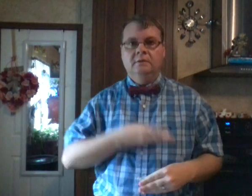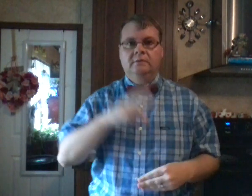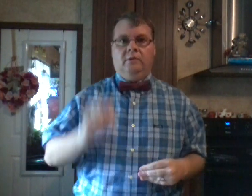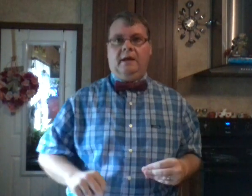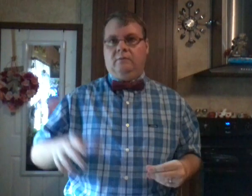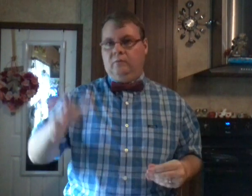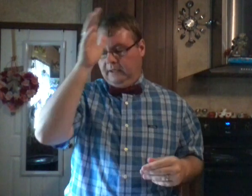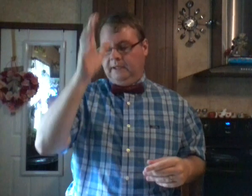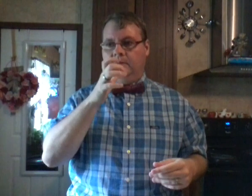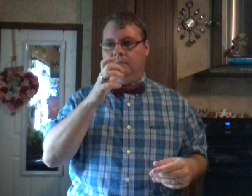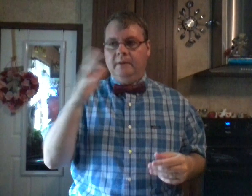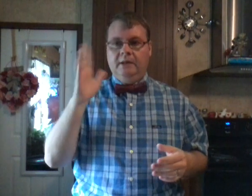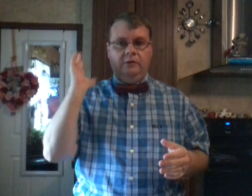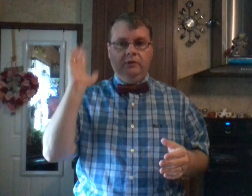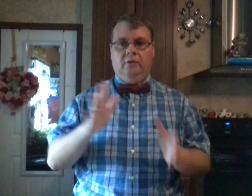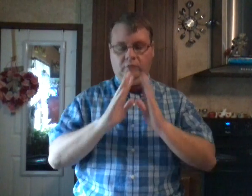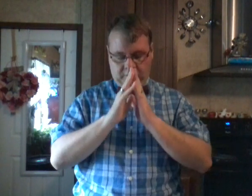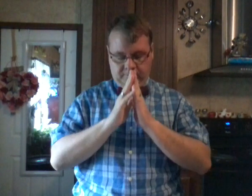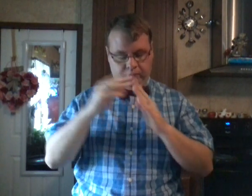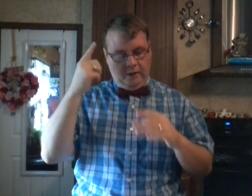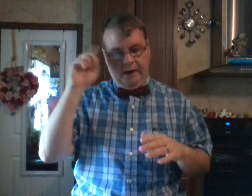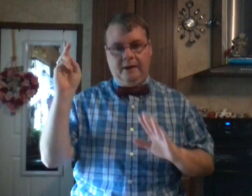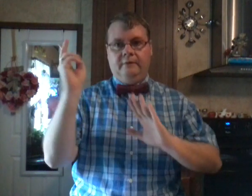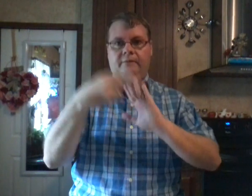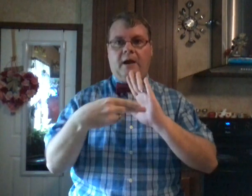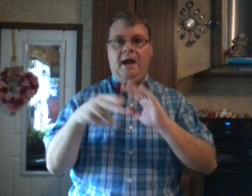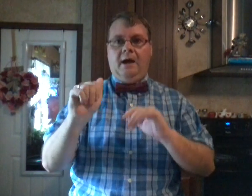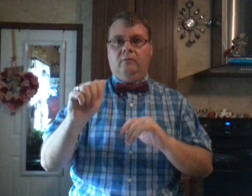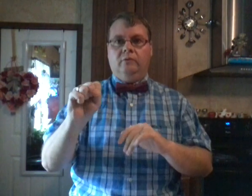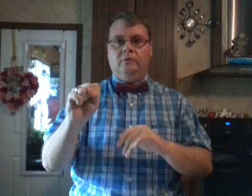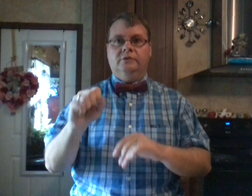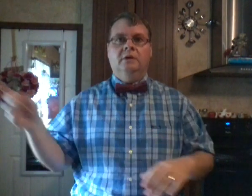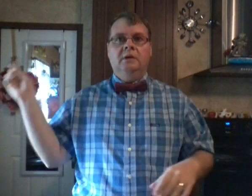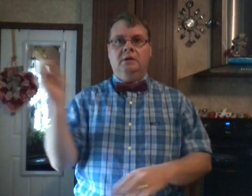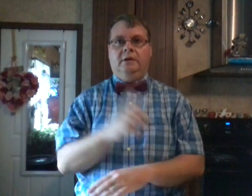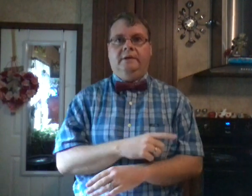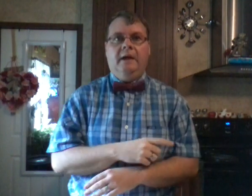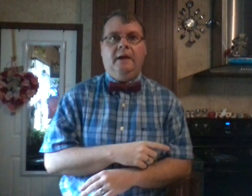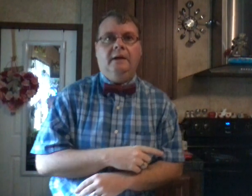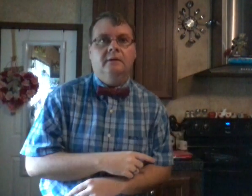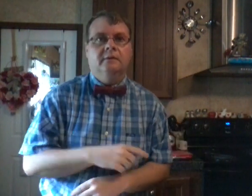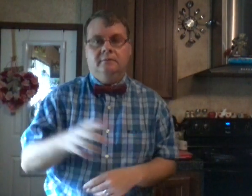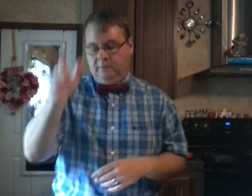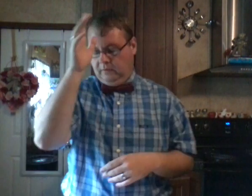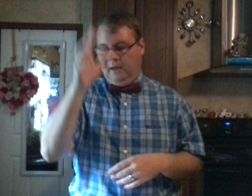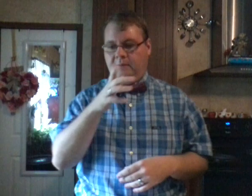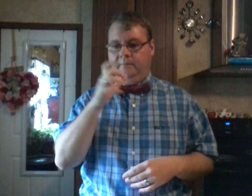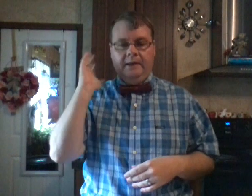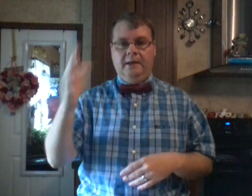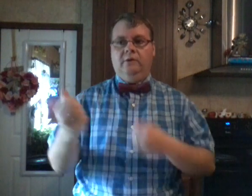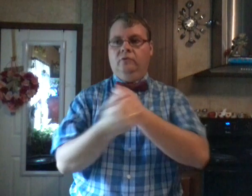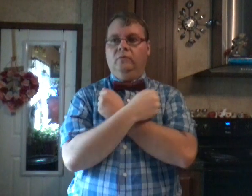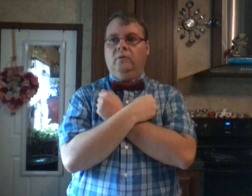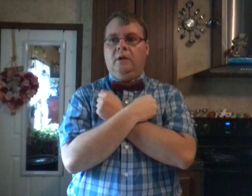You know, like we need men, you know, who pray for hours a day, you know, like men who will